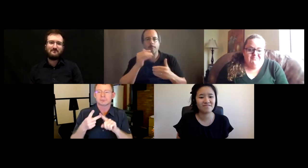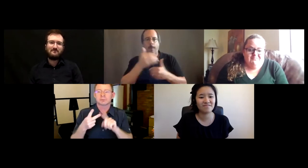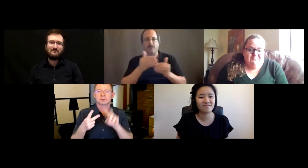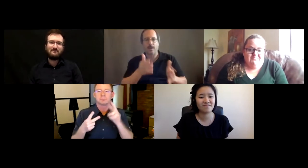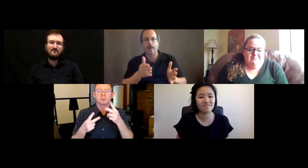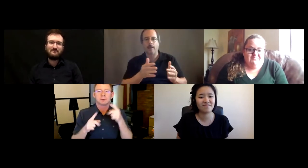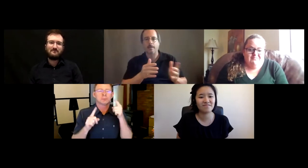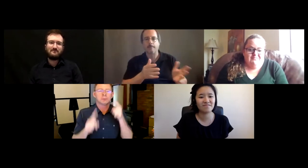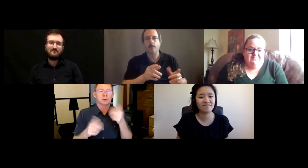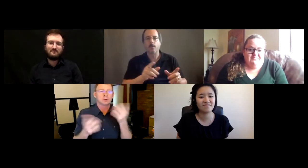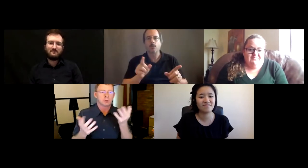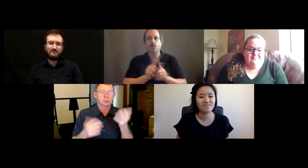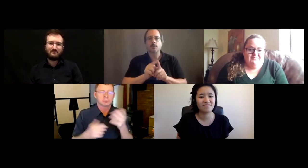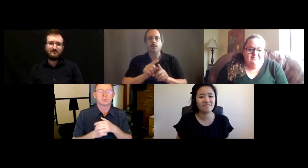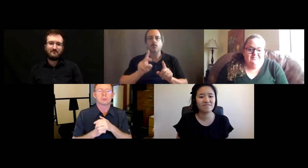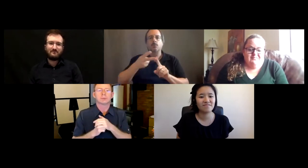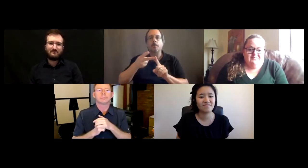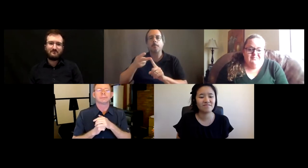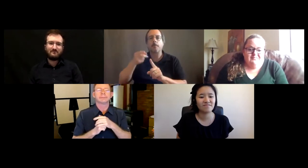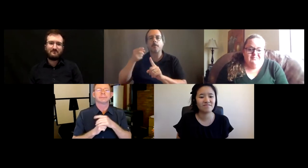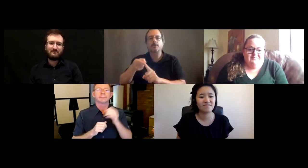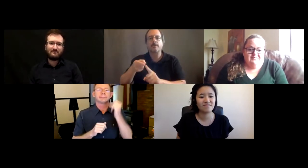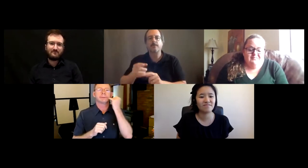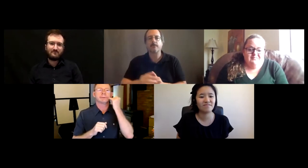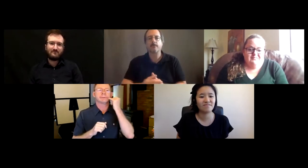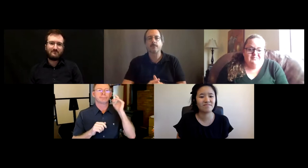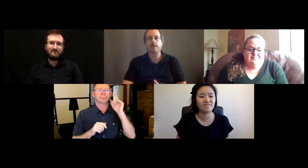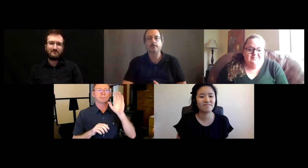minority. That would be perfect for us.